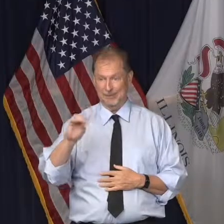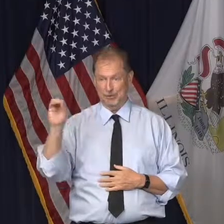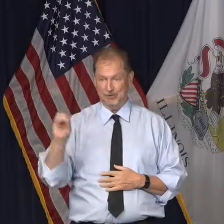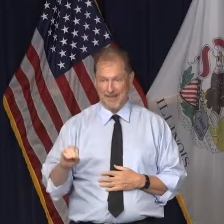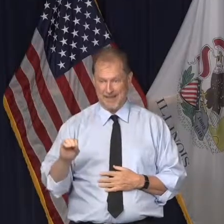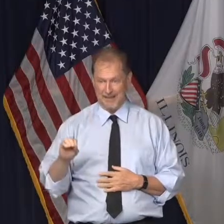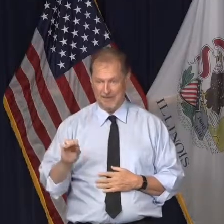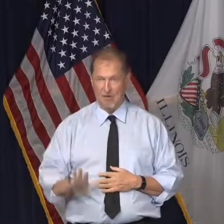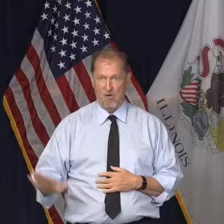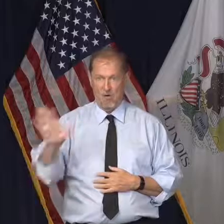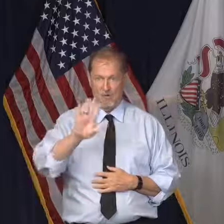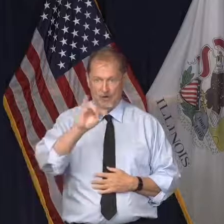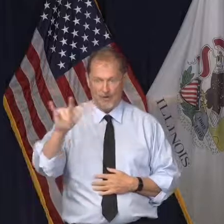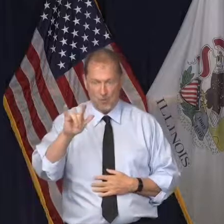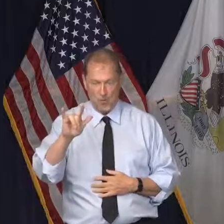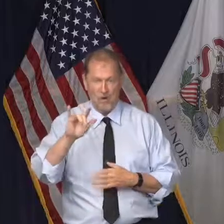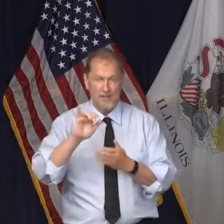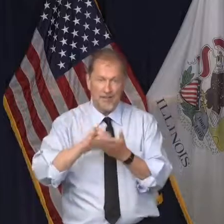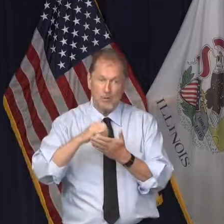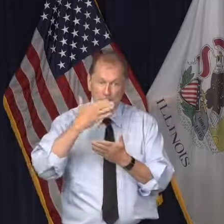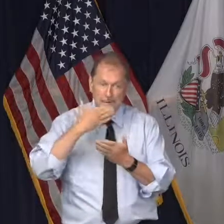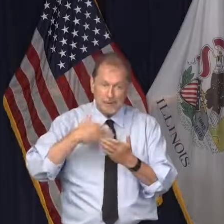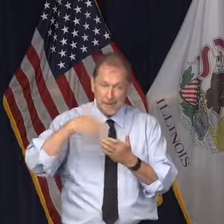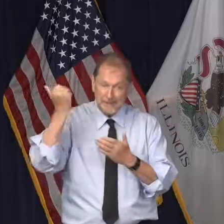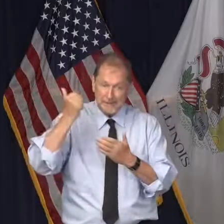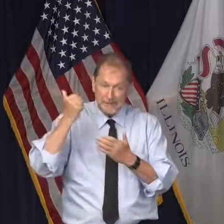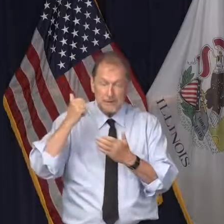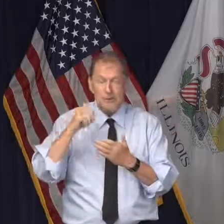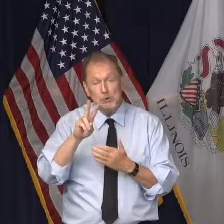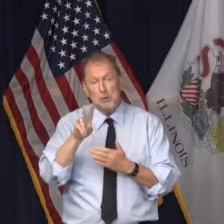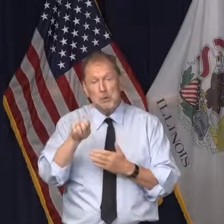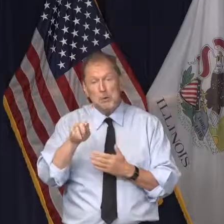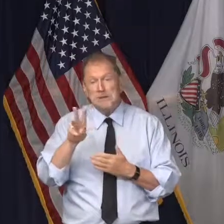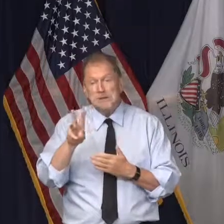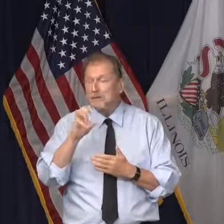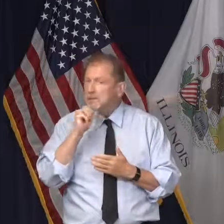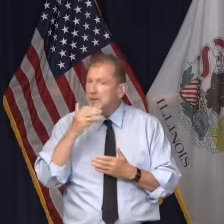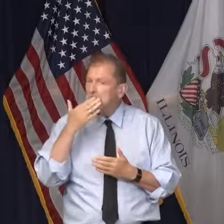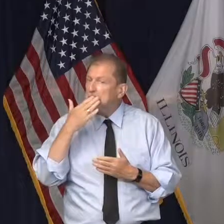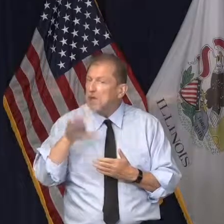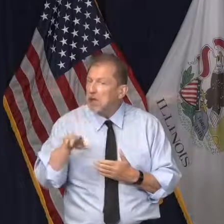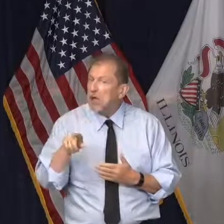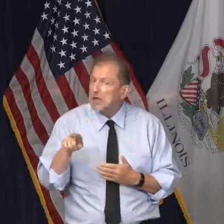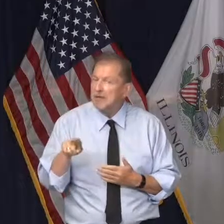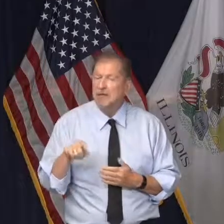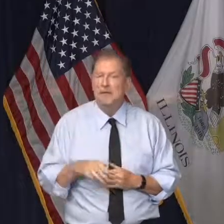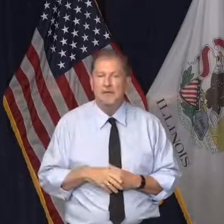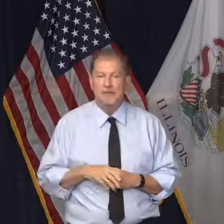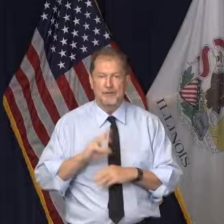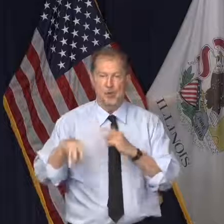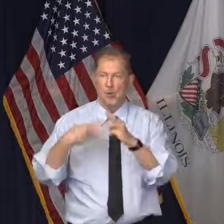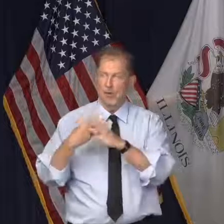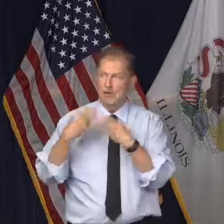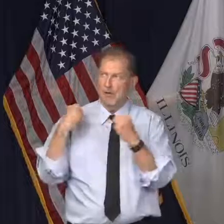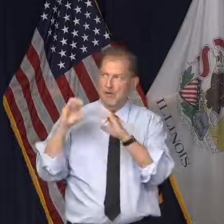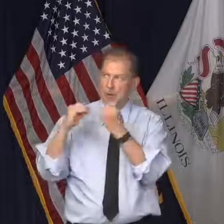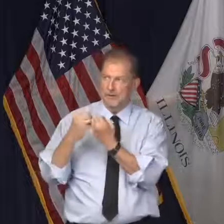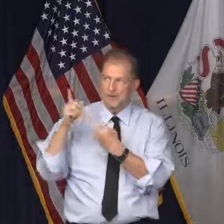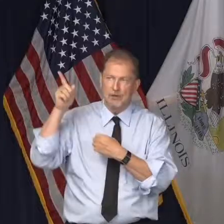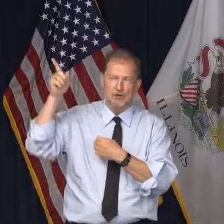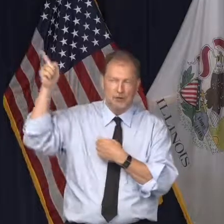2.6% across the state, which is a decent number, a pretty good number. The WHO and